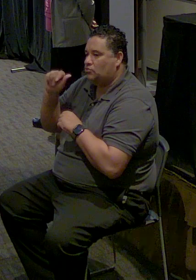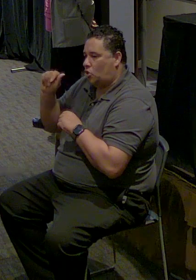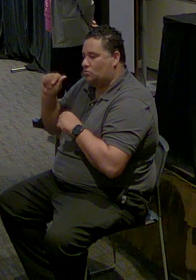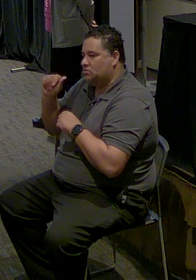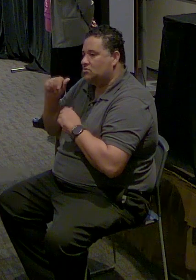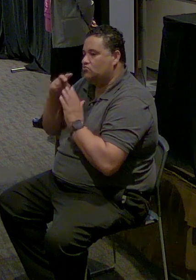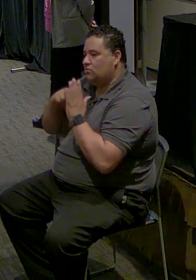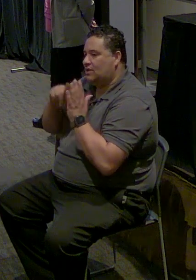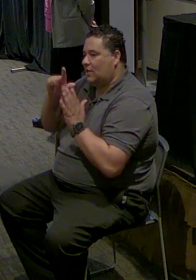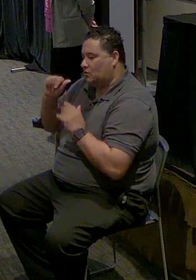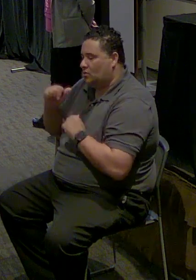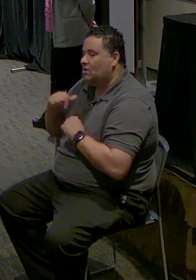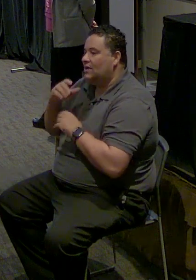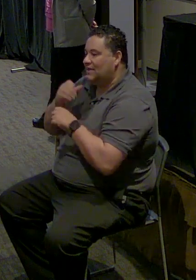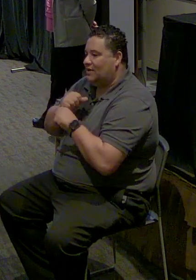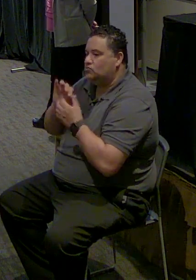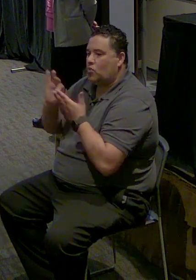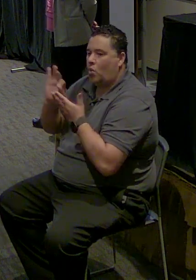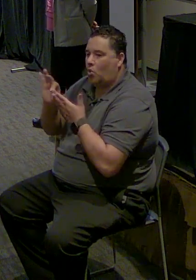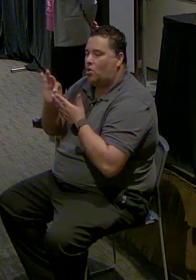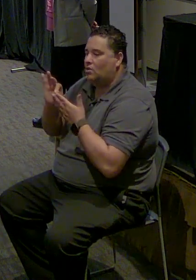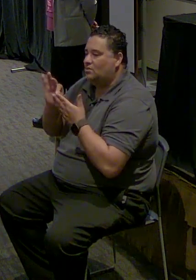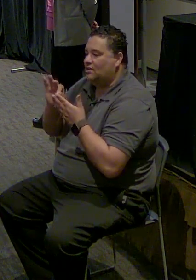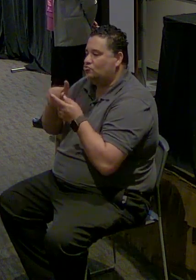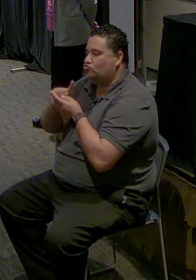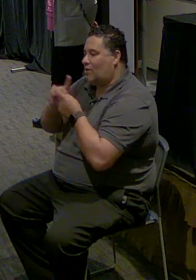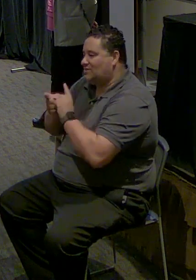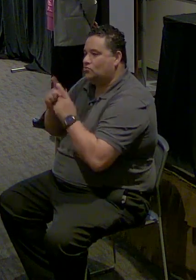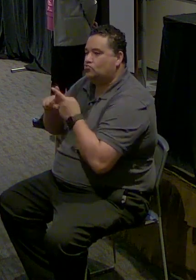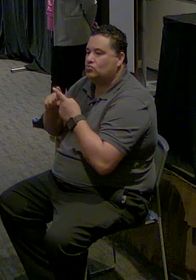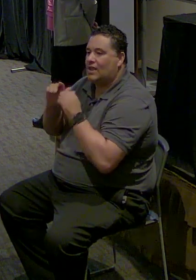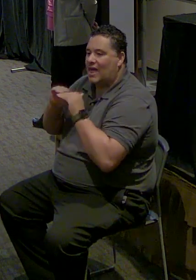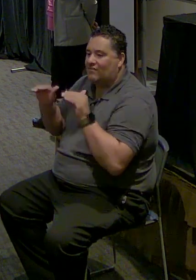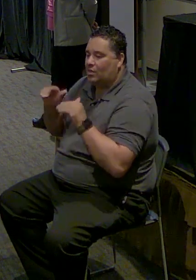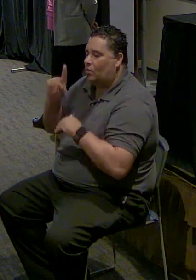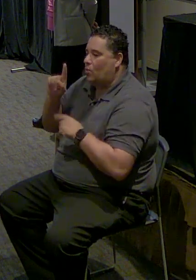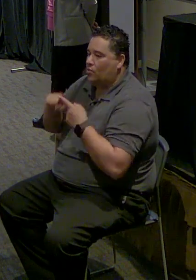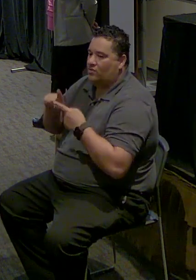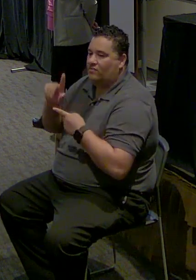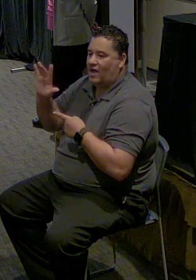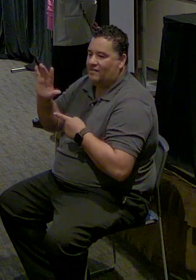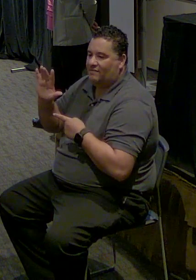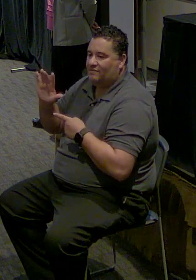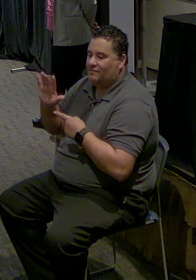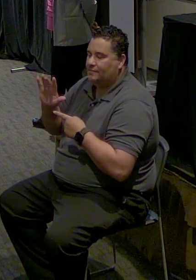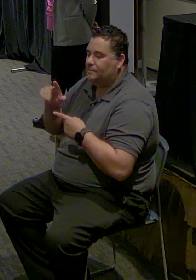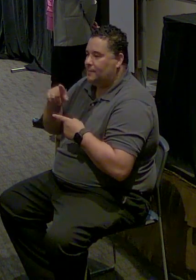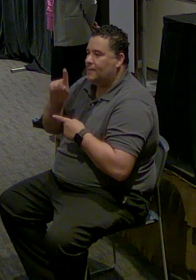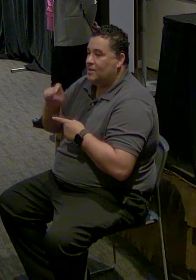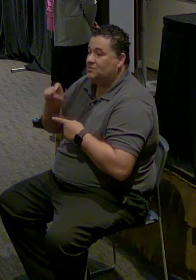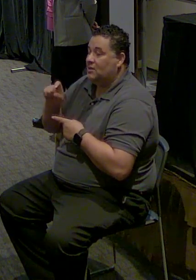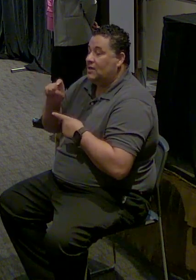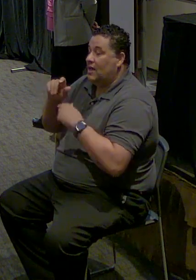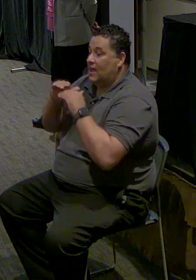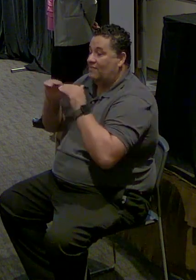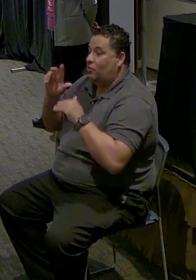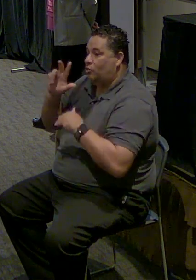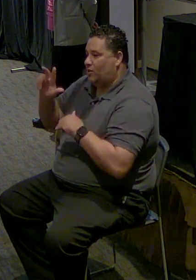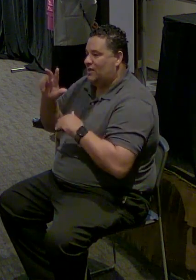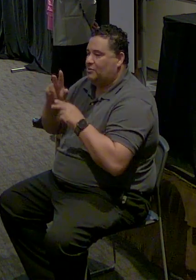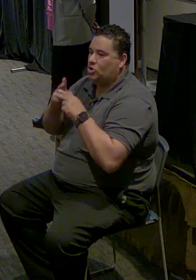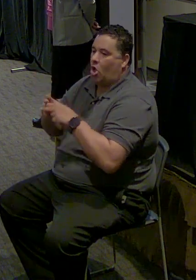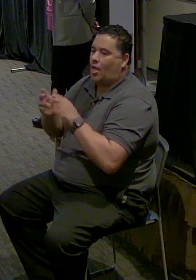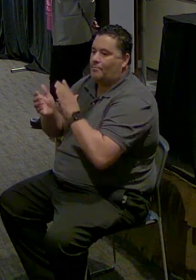a score that translates to a level 1 through 5. You have to be a level 3 to be